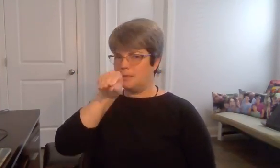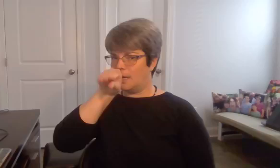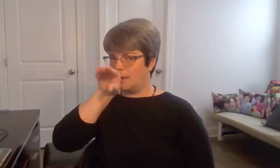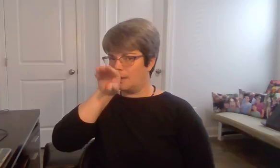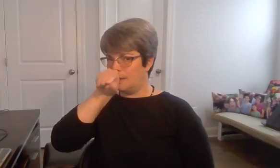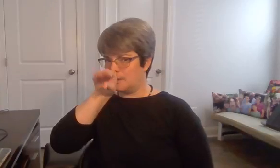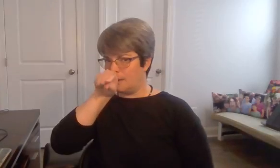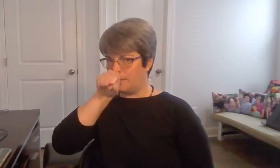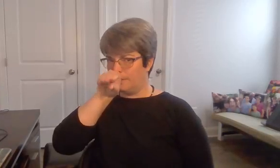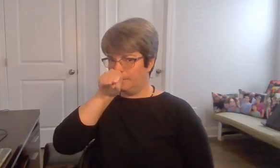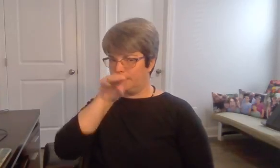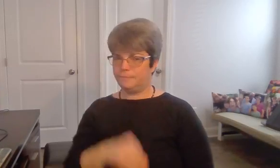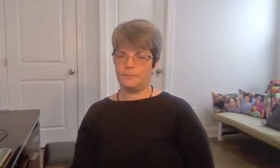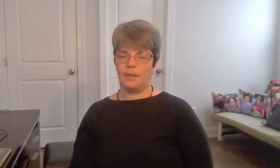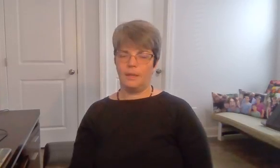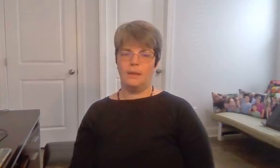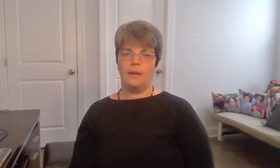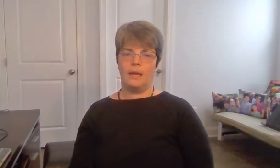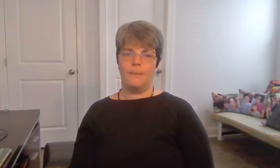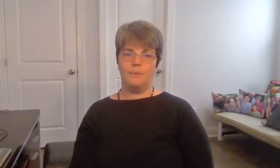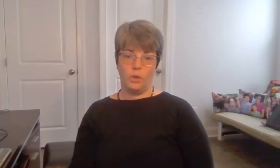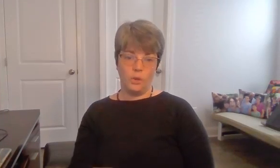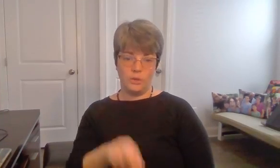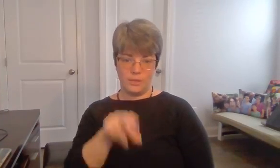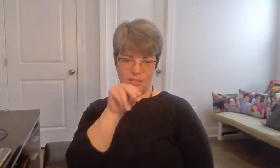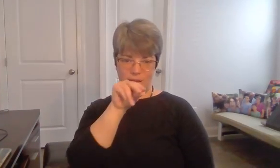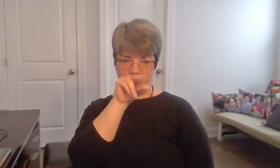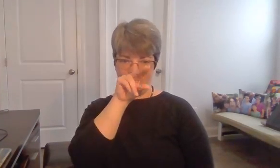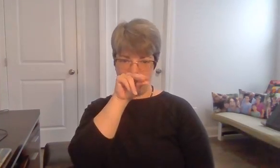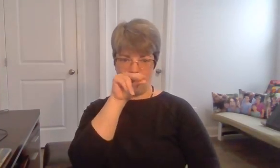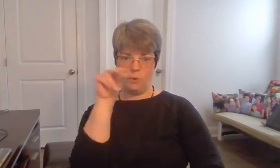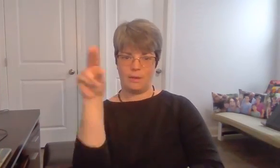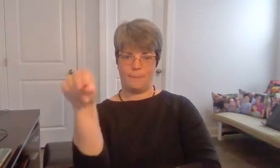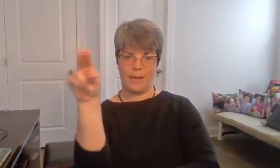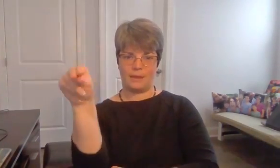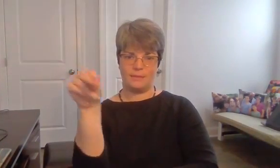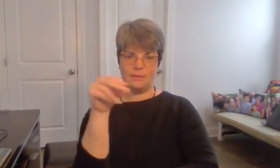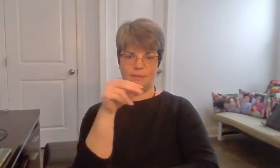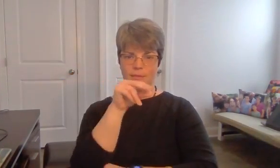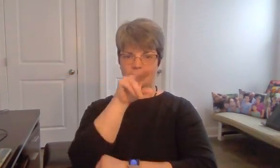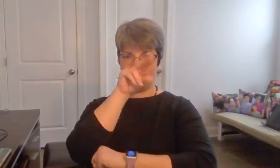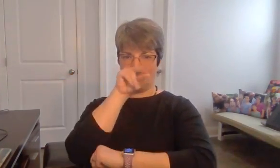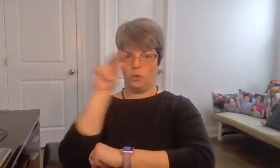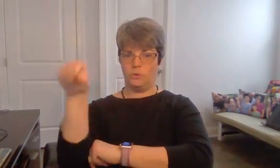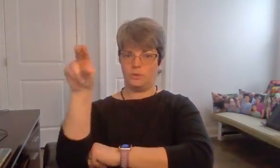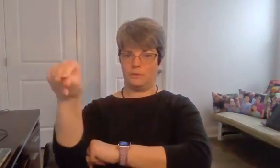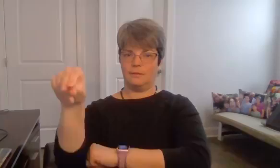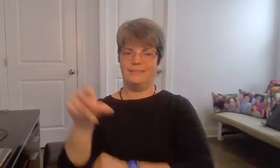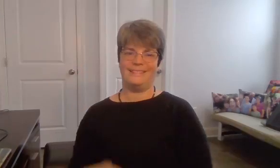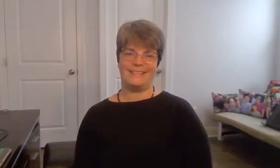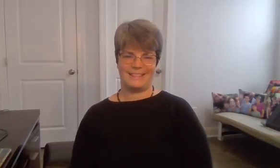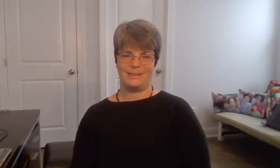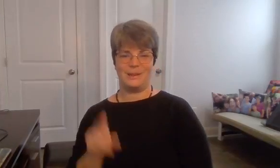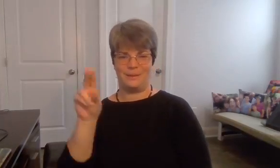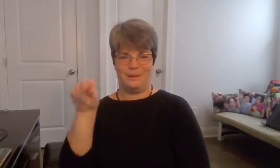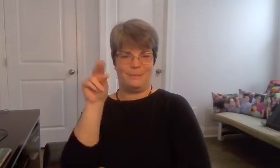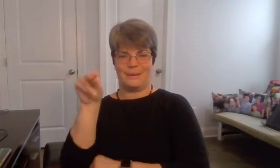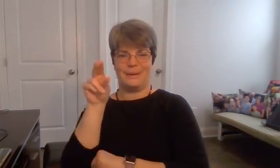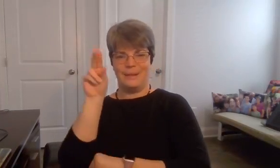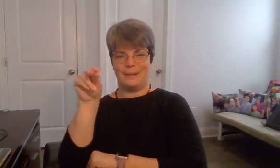Duck is all of them. Goose is actually 2 that pecks. It goes like this. Goose. They are a little peck. They peck